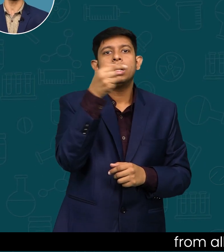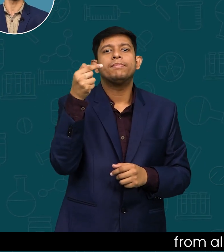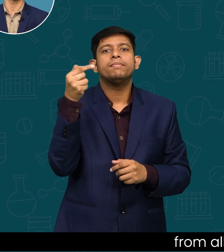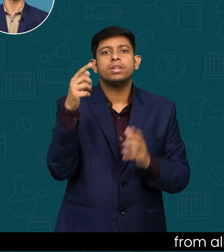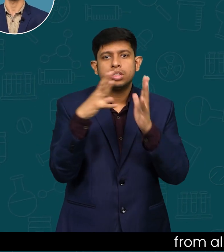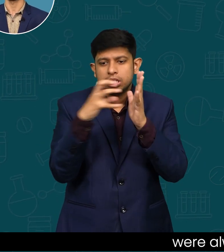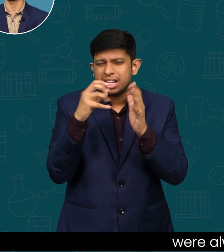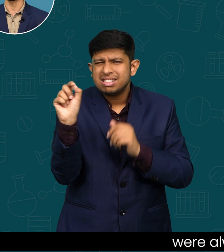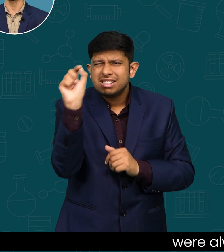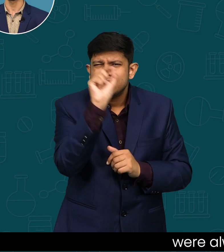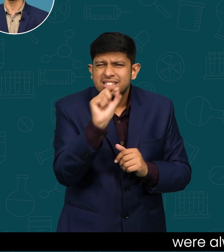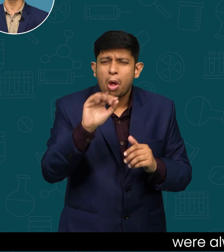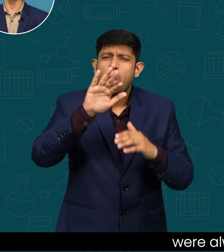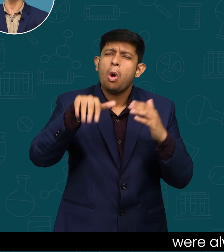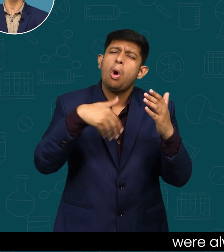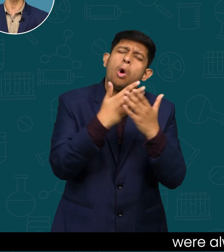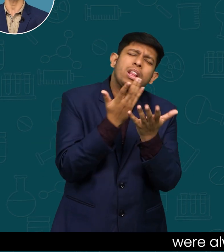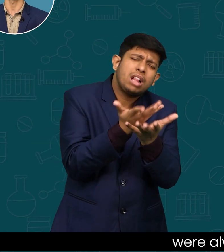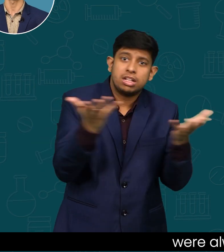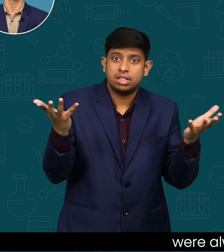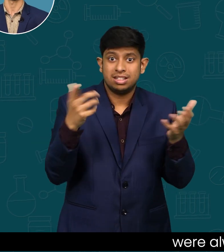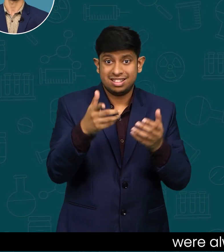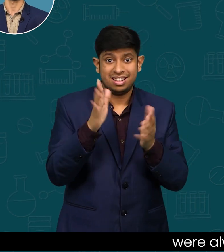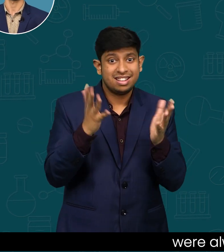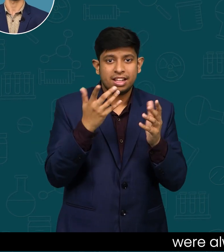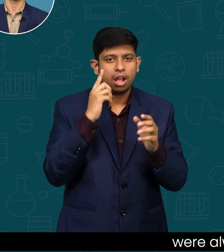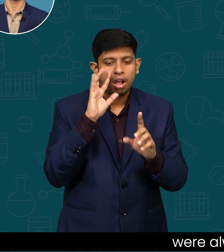the materials were always identical.